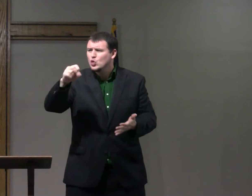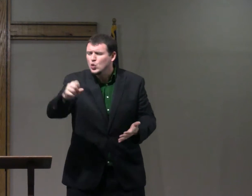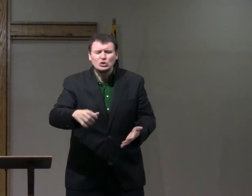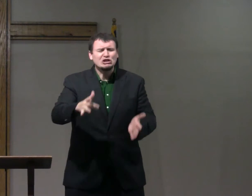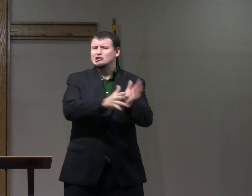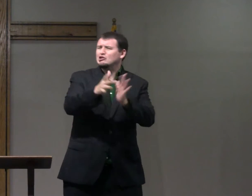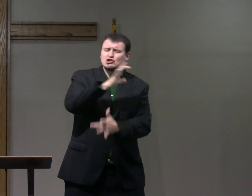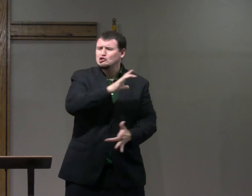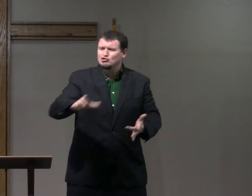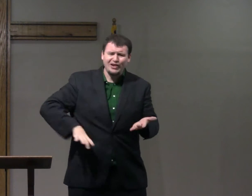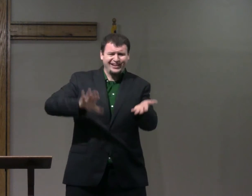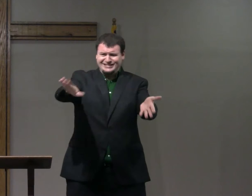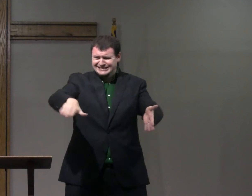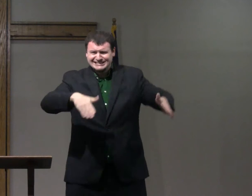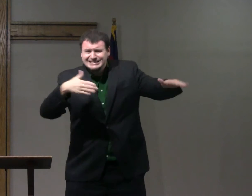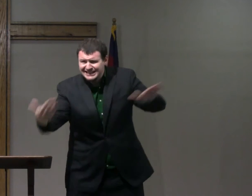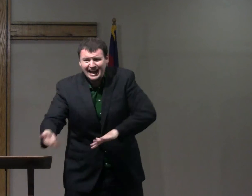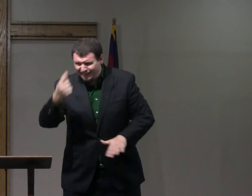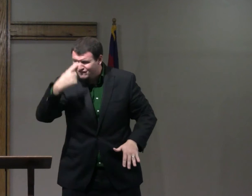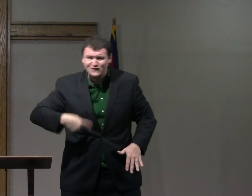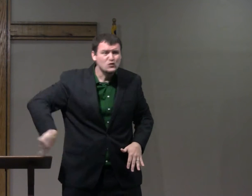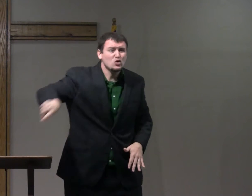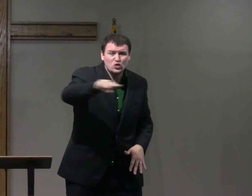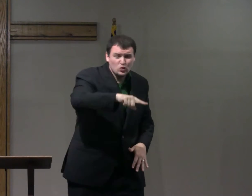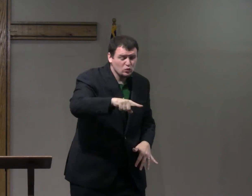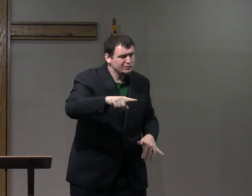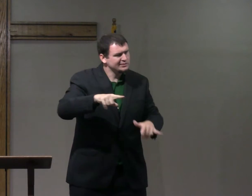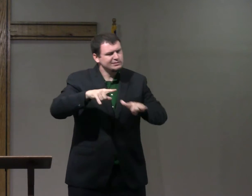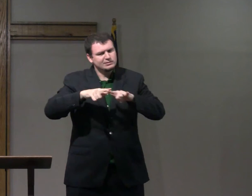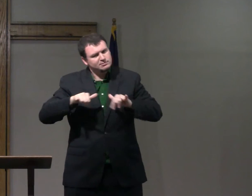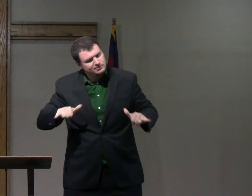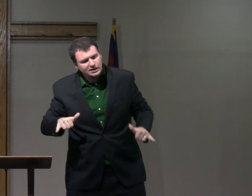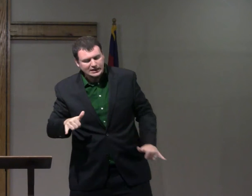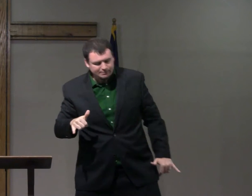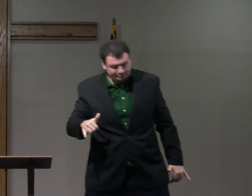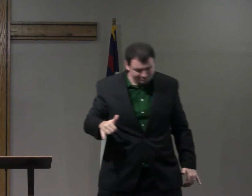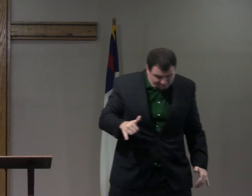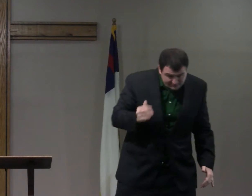good news? That Jesus, He died. He died for us.